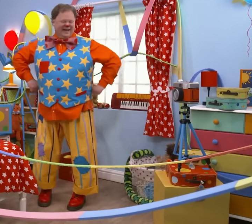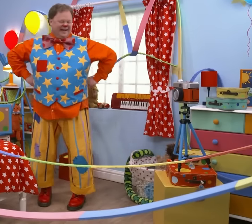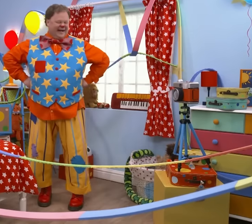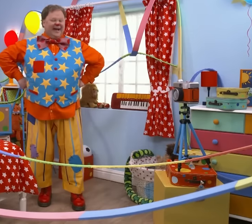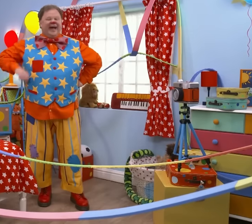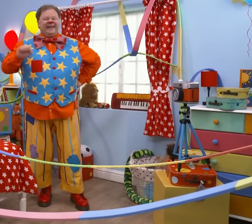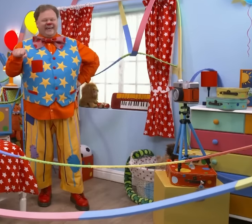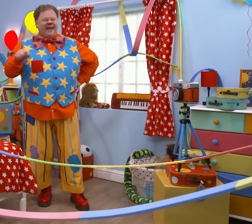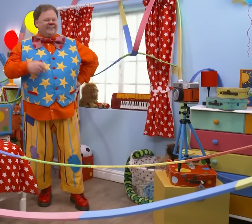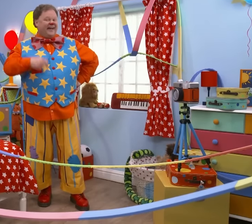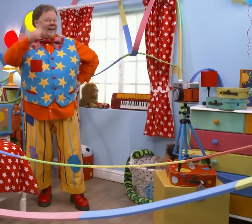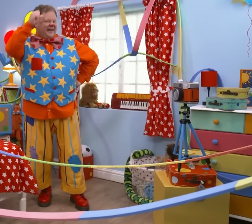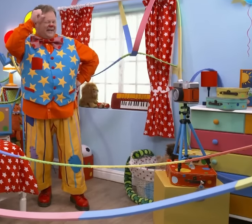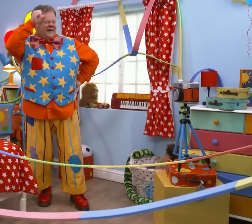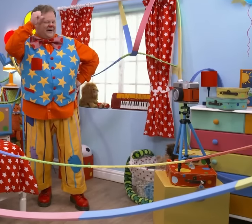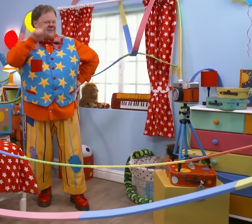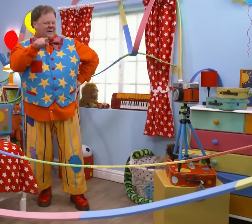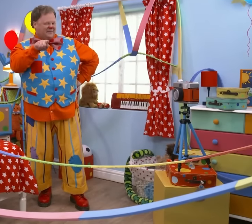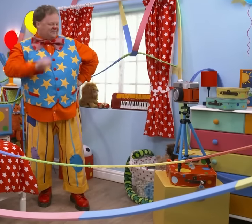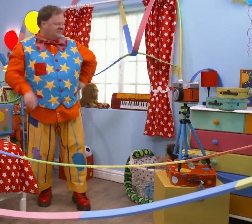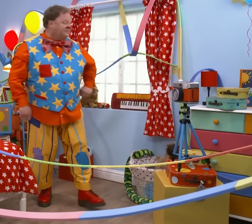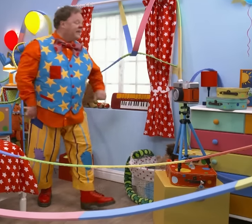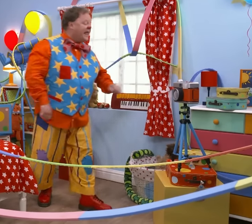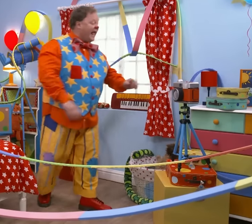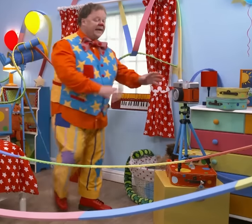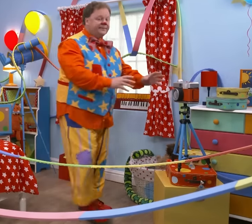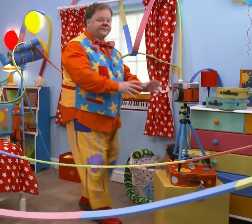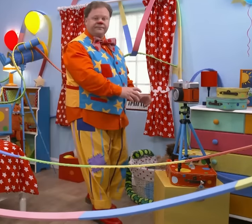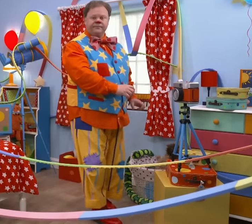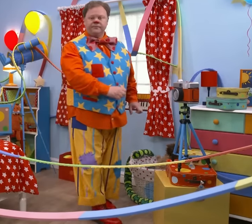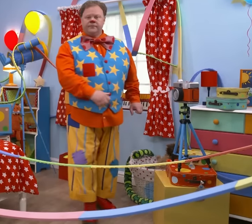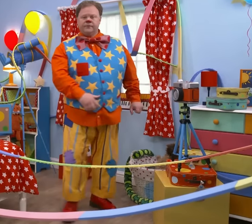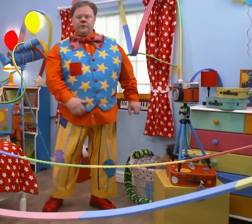mean, yes, I know. Are you going to get on the roller coaster now?